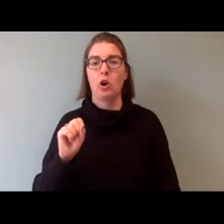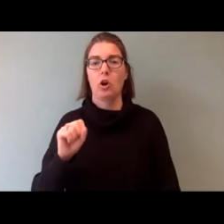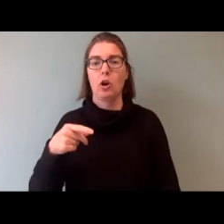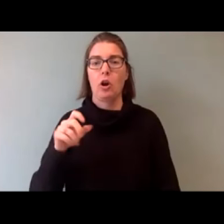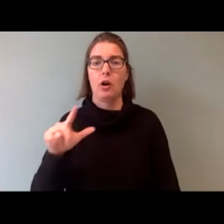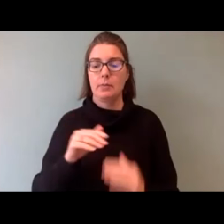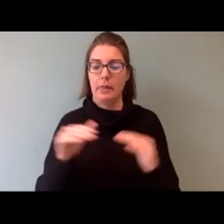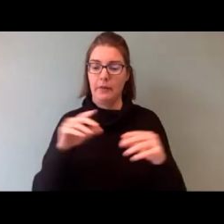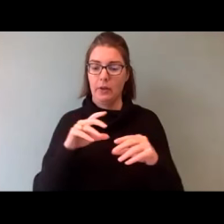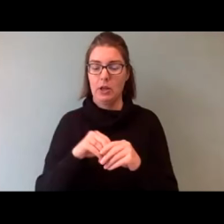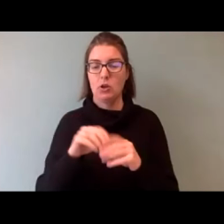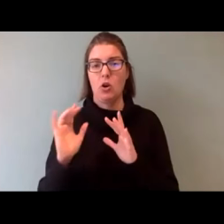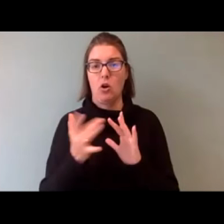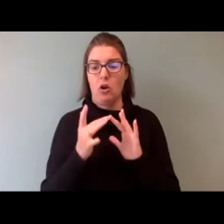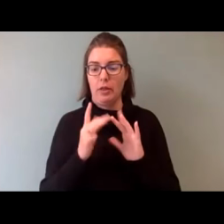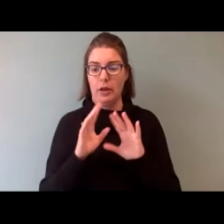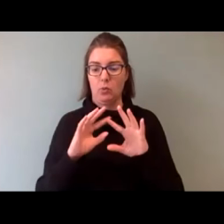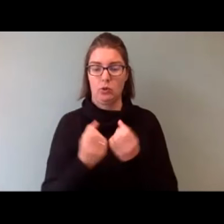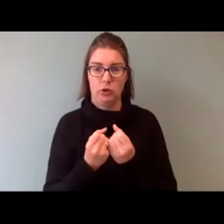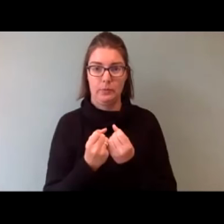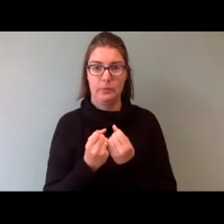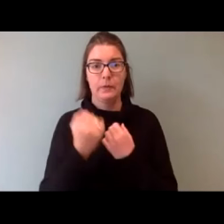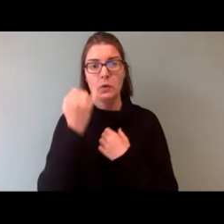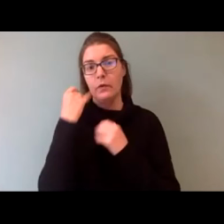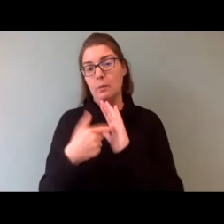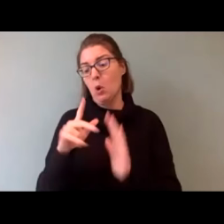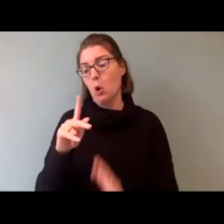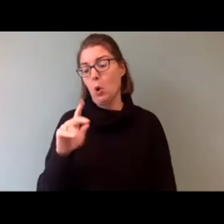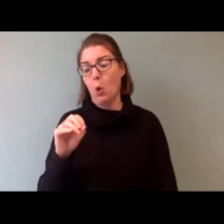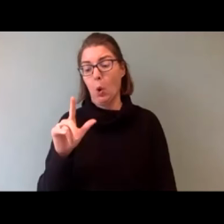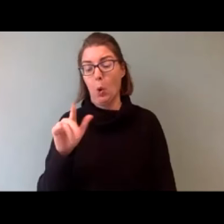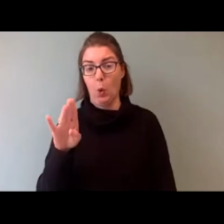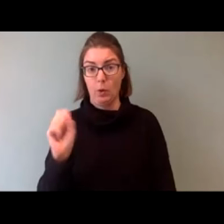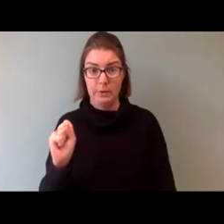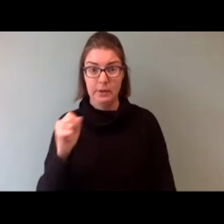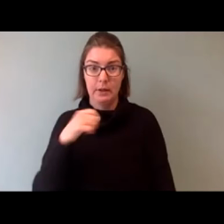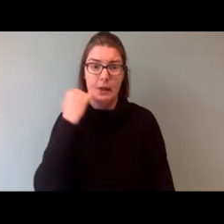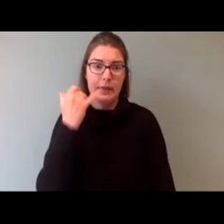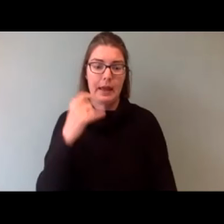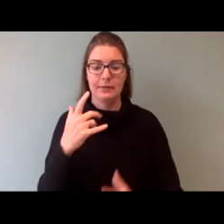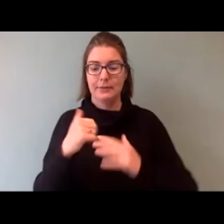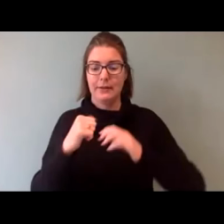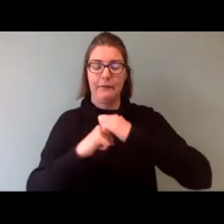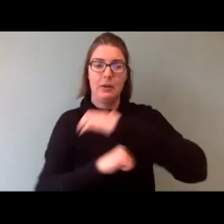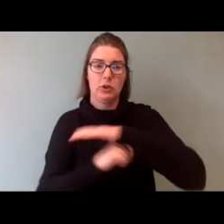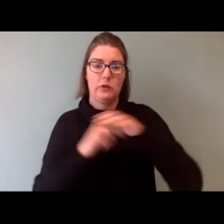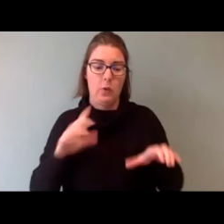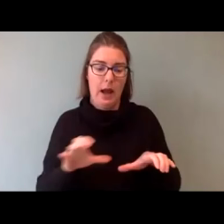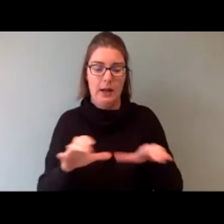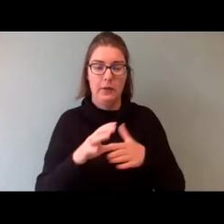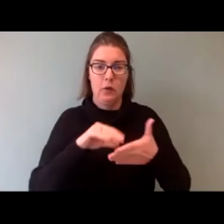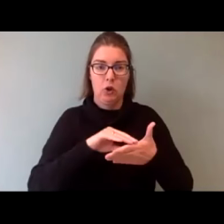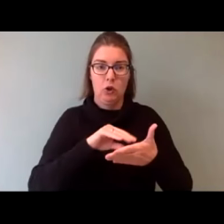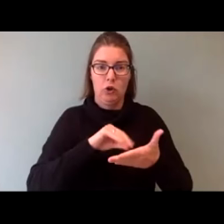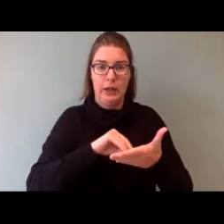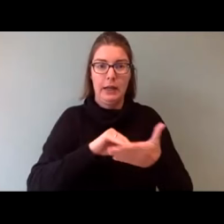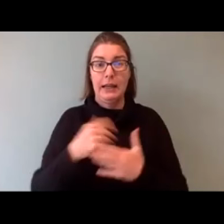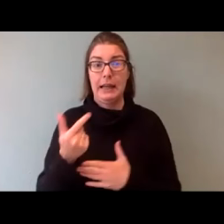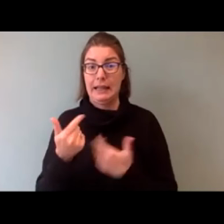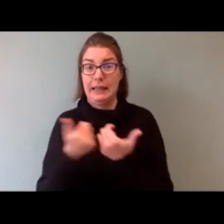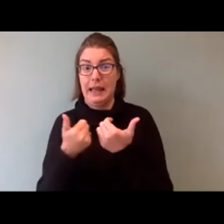workshops. So if Kolb's is sort of like the foundational text to active learning, well, Gamestorming is like the